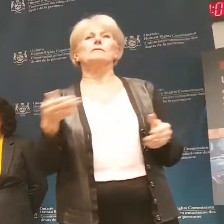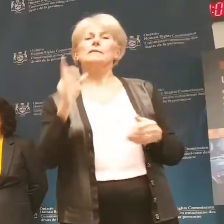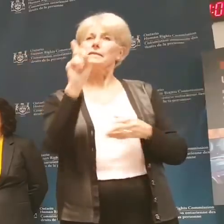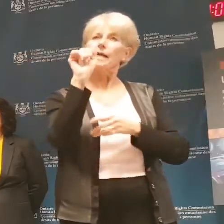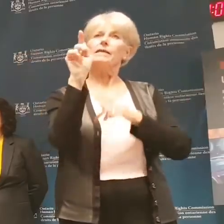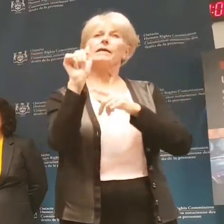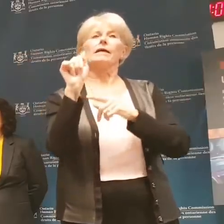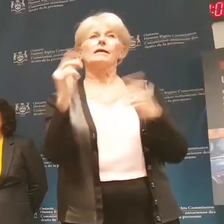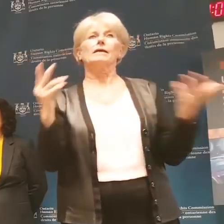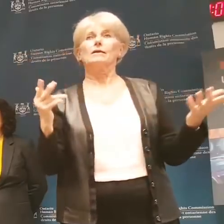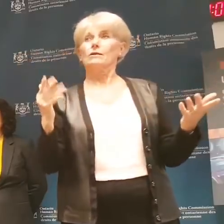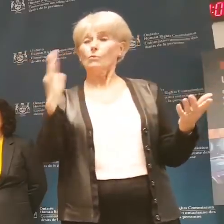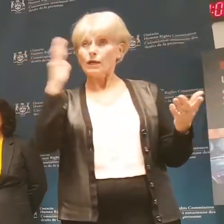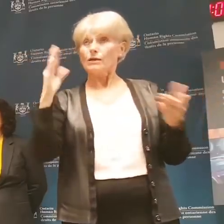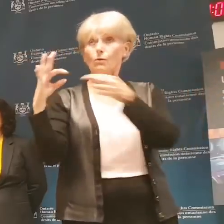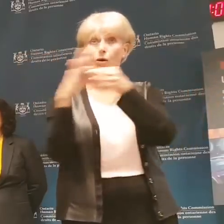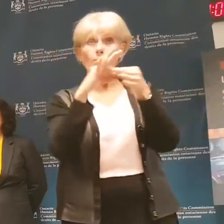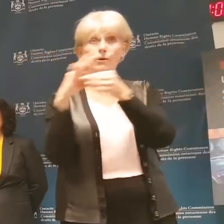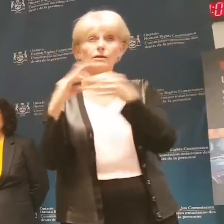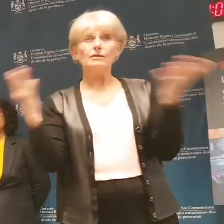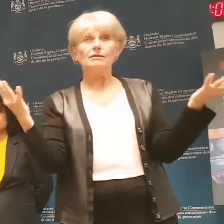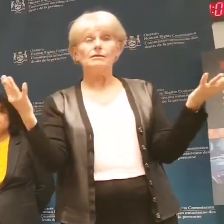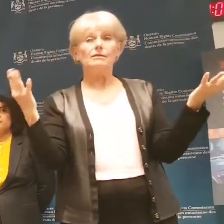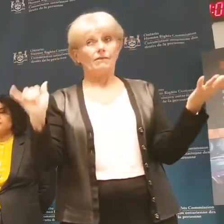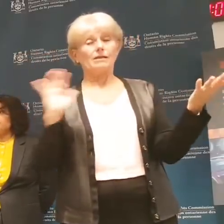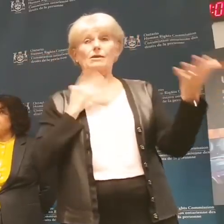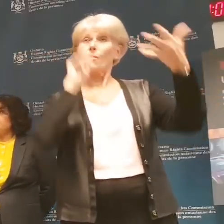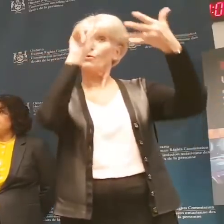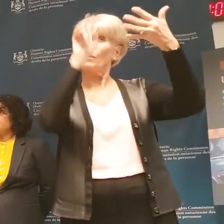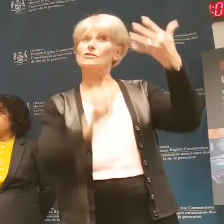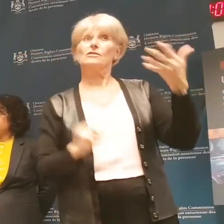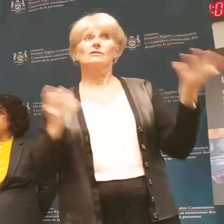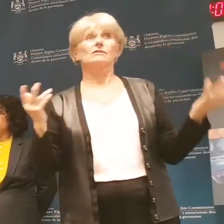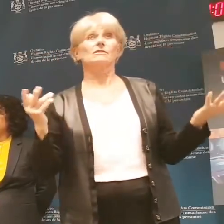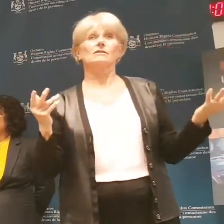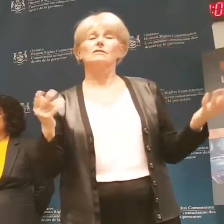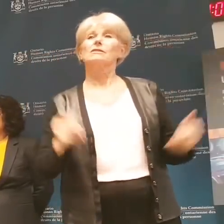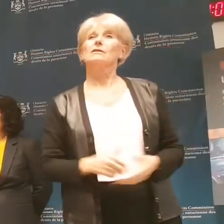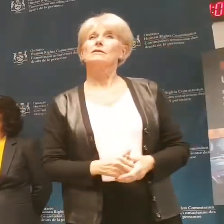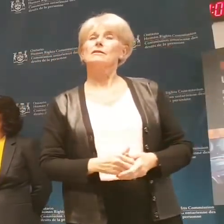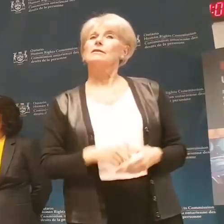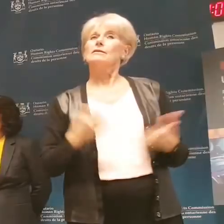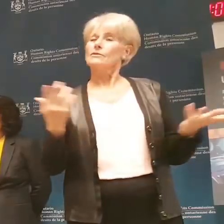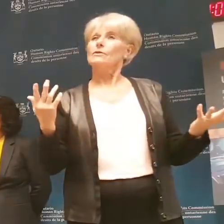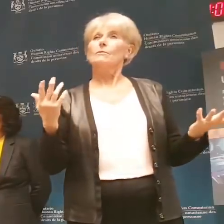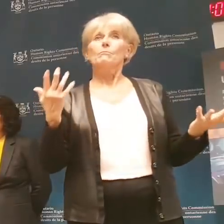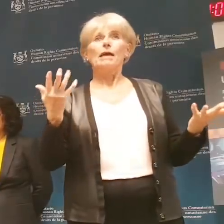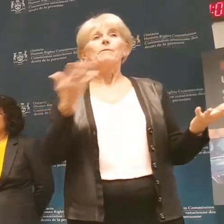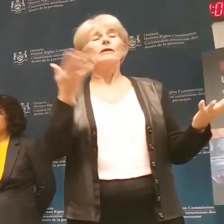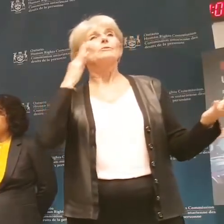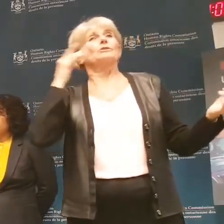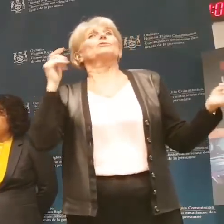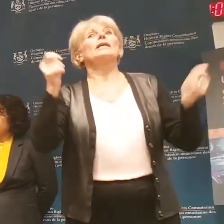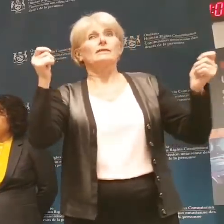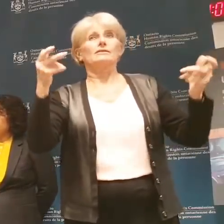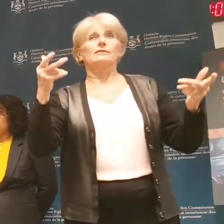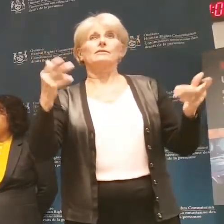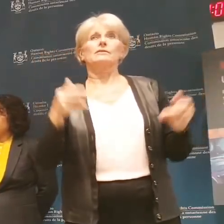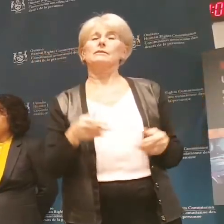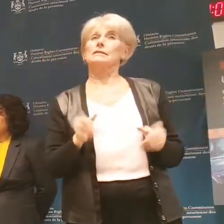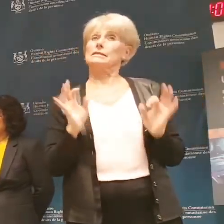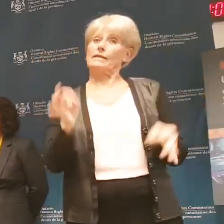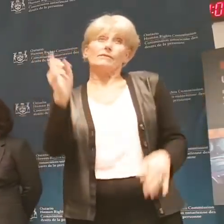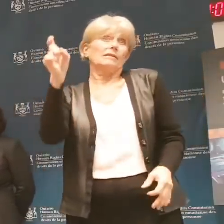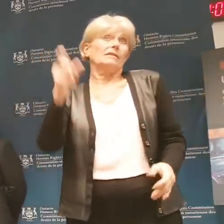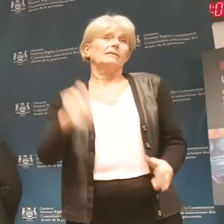data? Are we going to see cooperation? These are the questions. And I think that would signal something for us, maybe a turning point, and we're definitely needed,